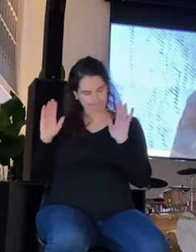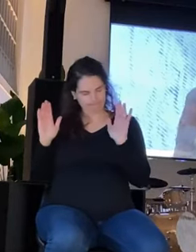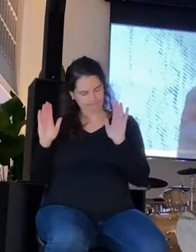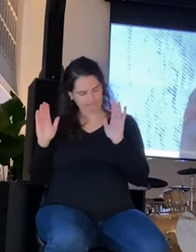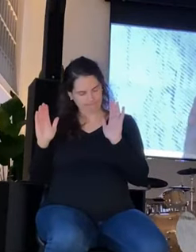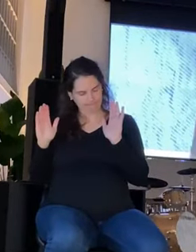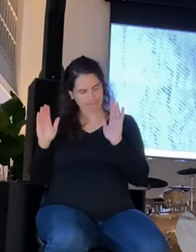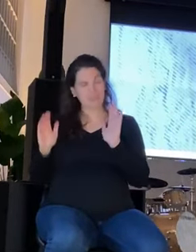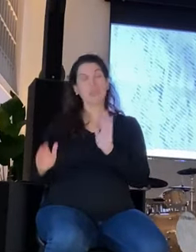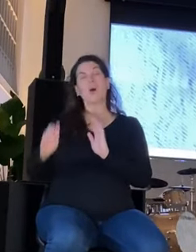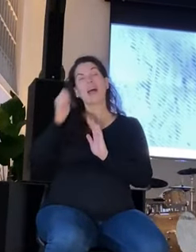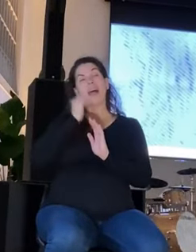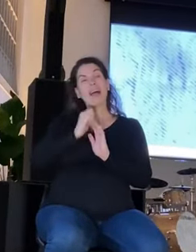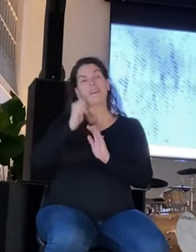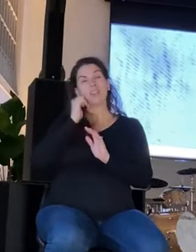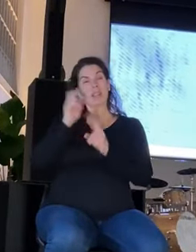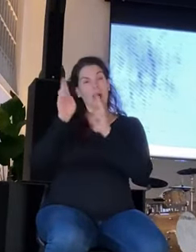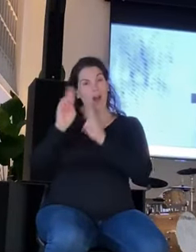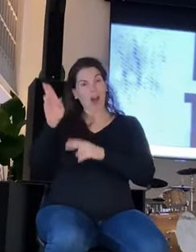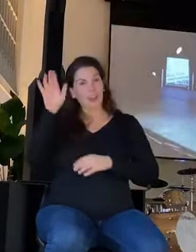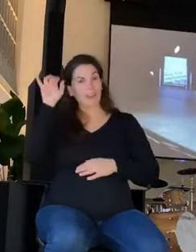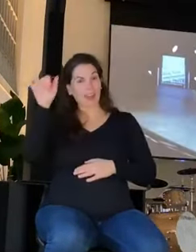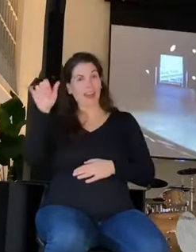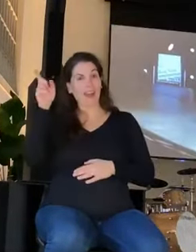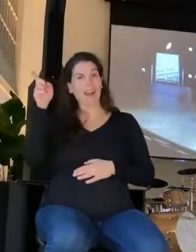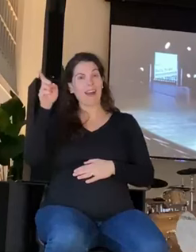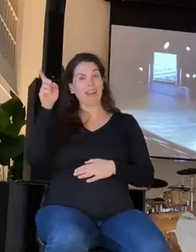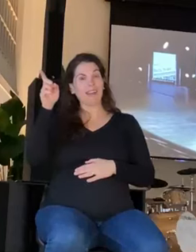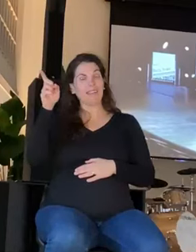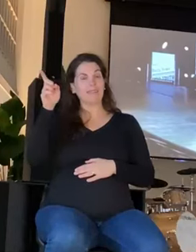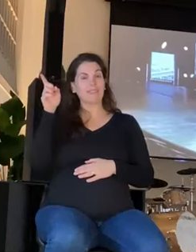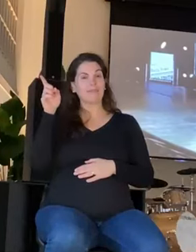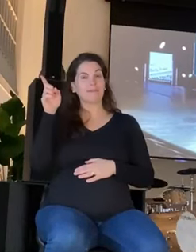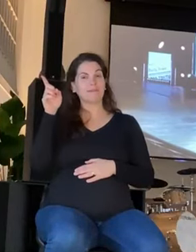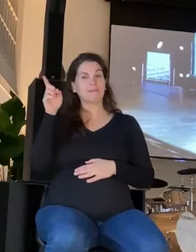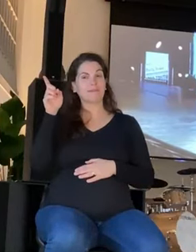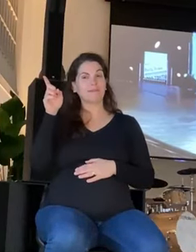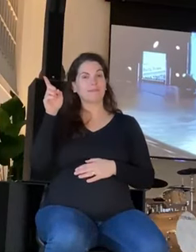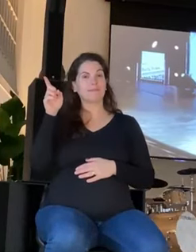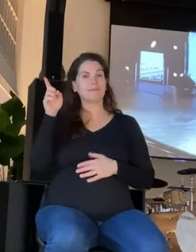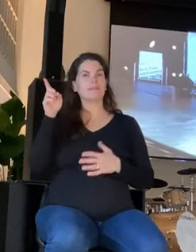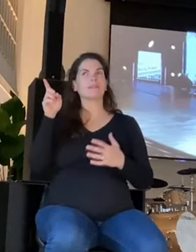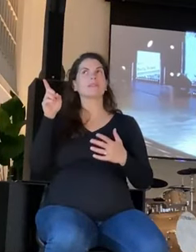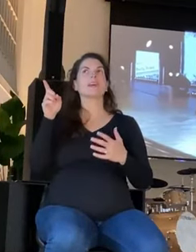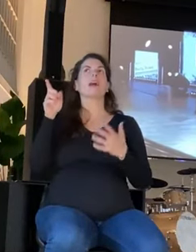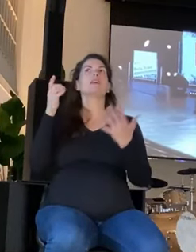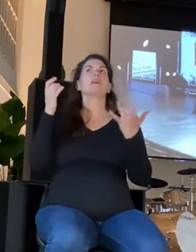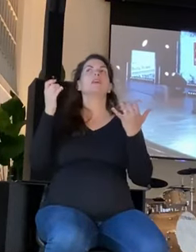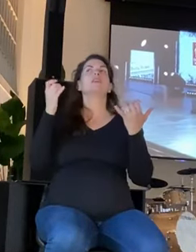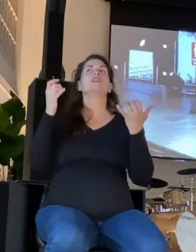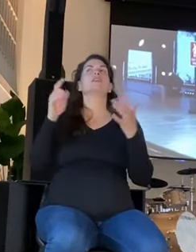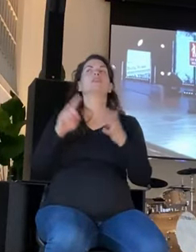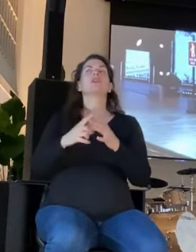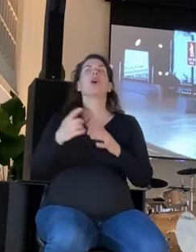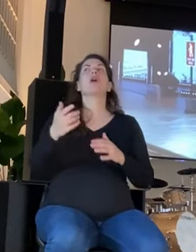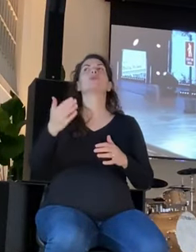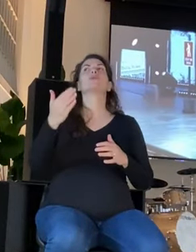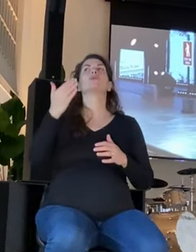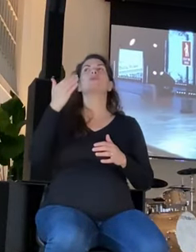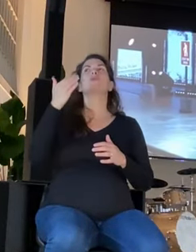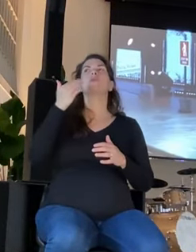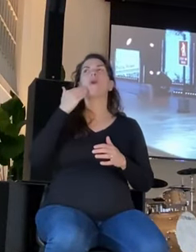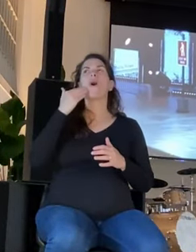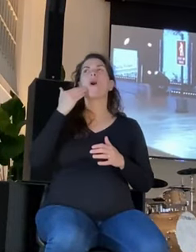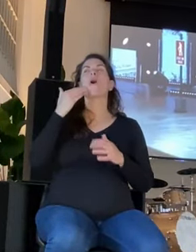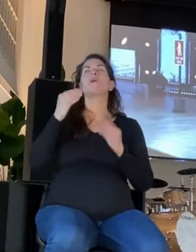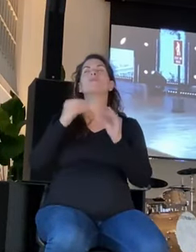walk day by day, step by step on this path, you begin to hear the voice of God, know the voice of God, and understand